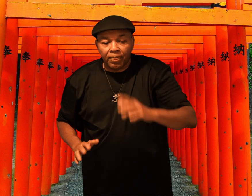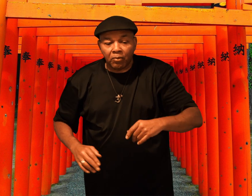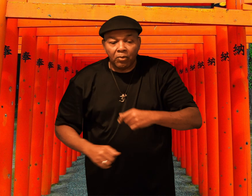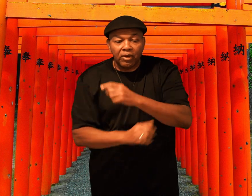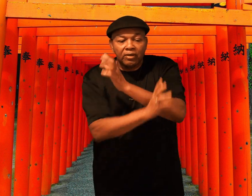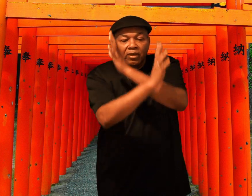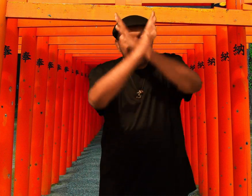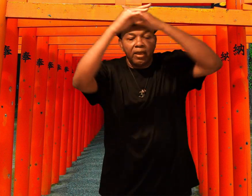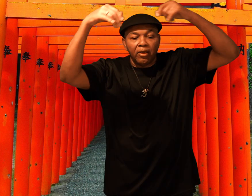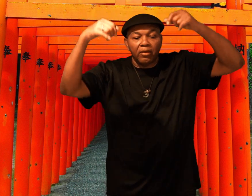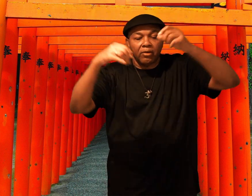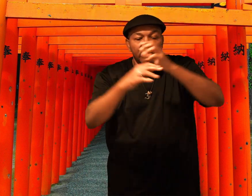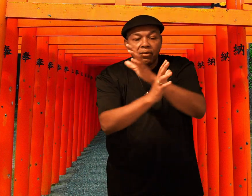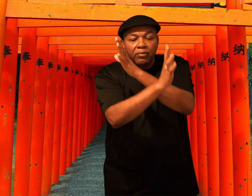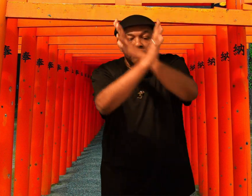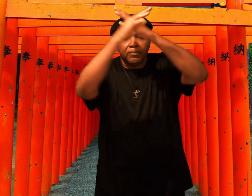We went into the air.